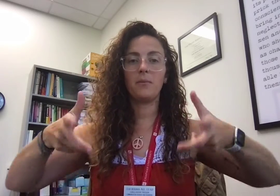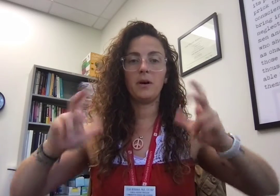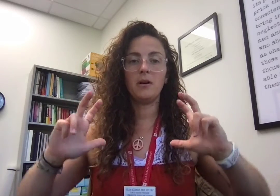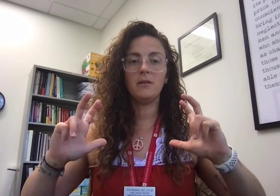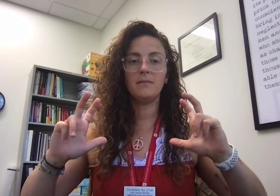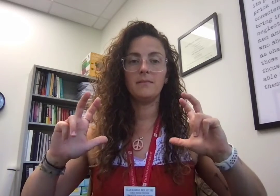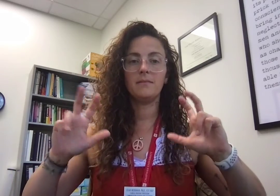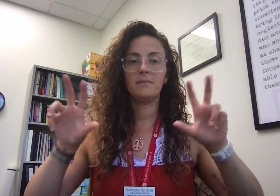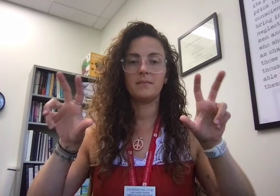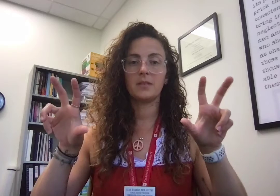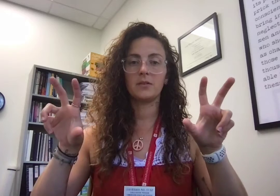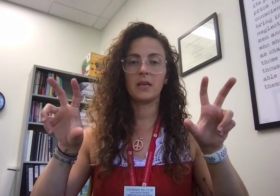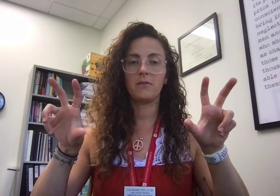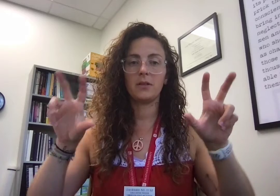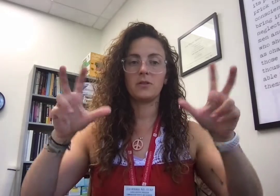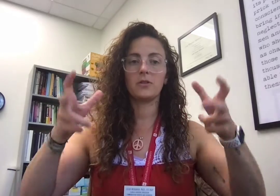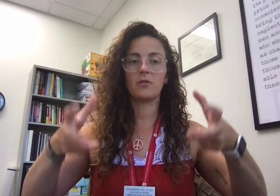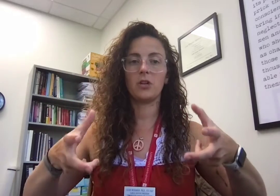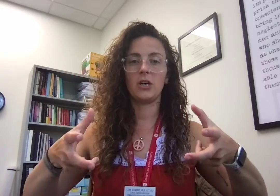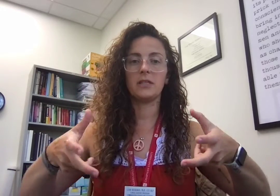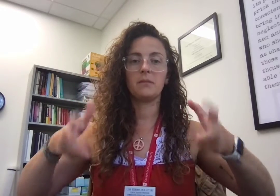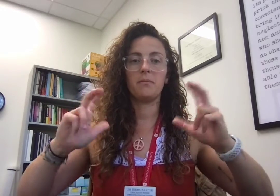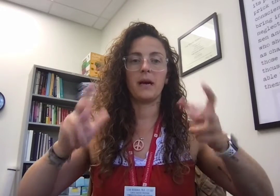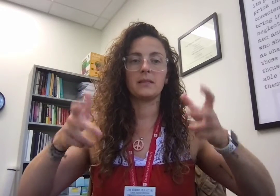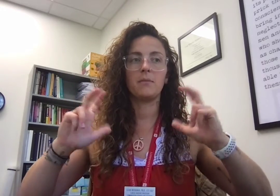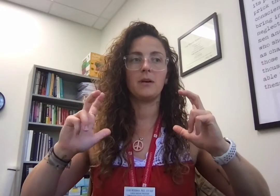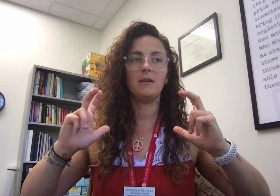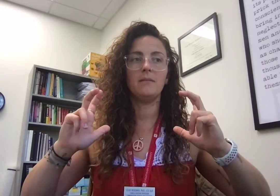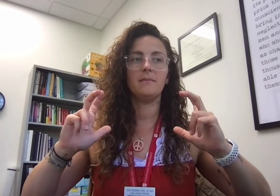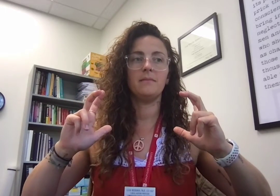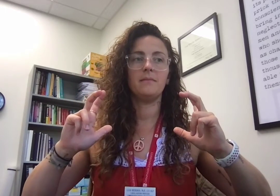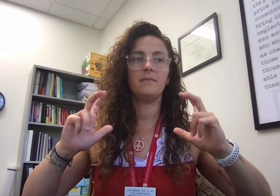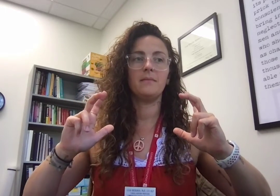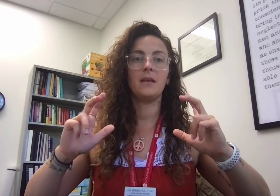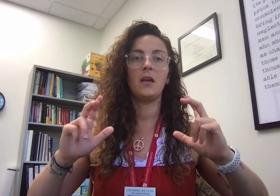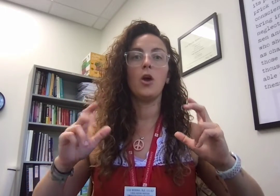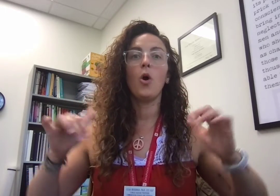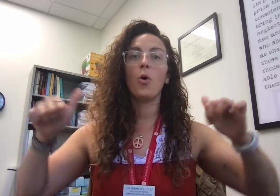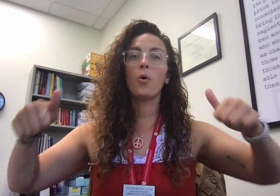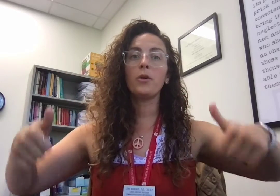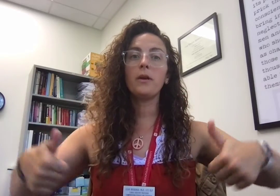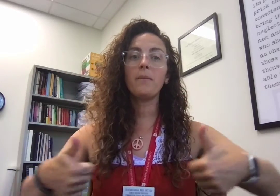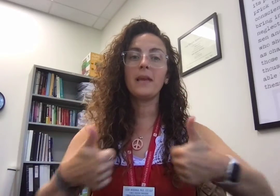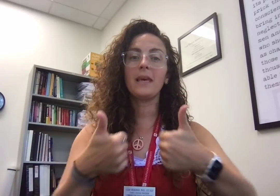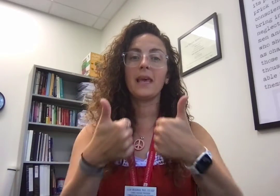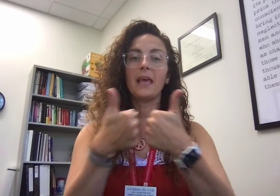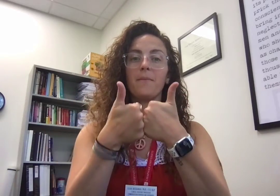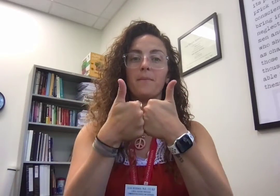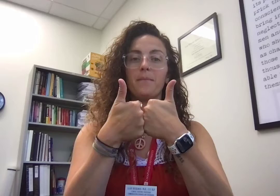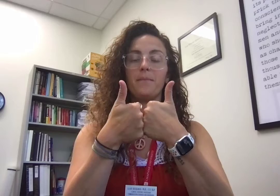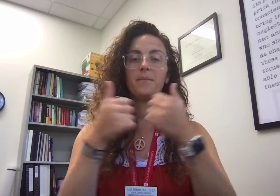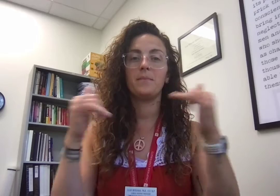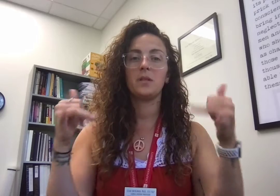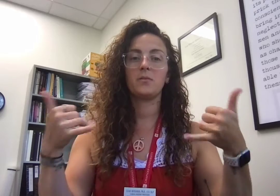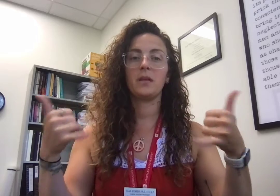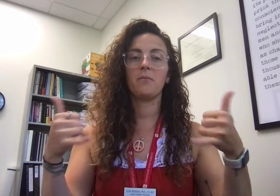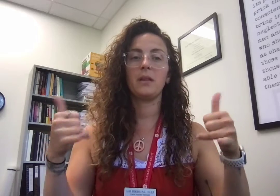Basketball. So again with those little claws, basketball. Or you can play a game. So we can